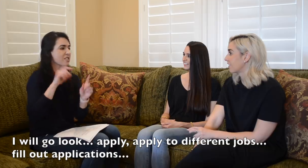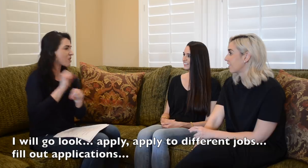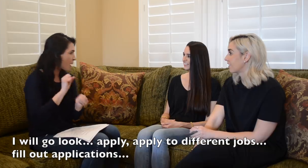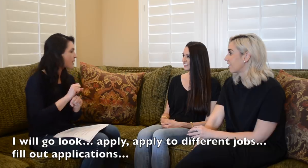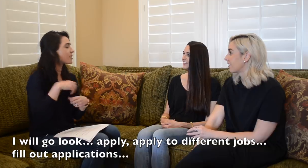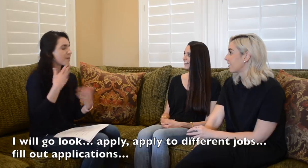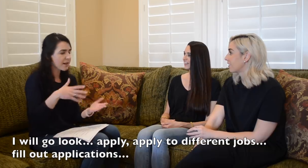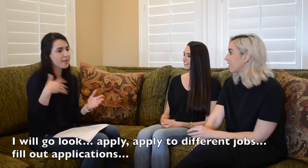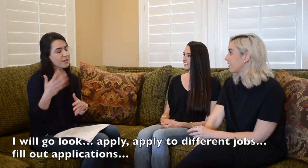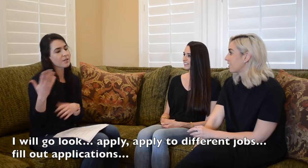Yeah.